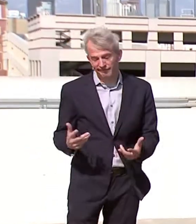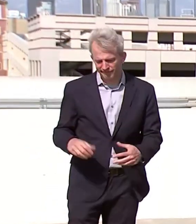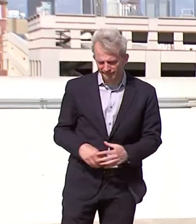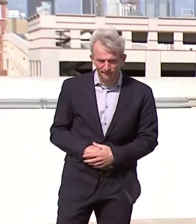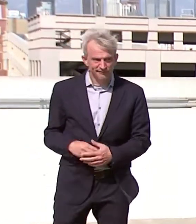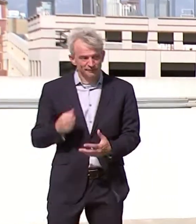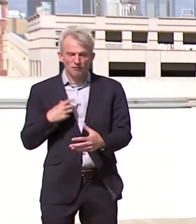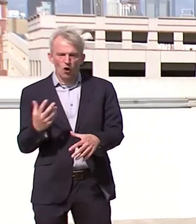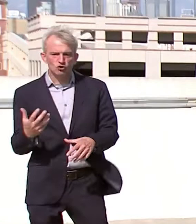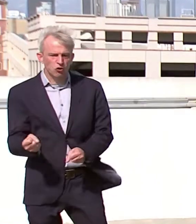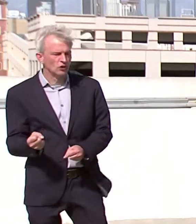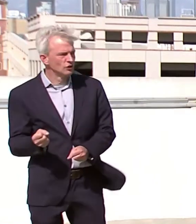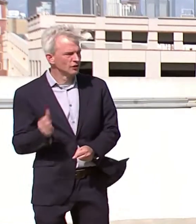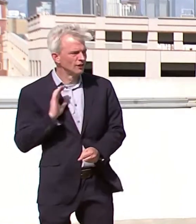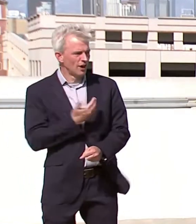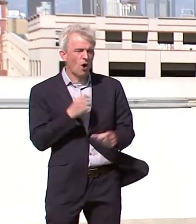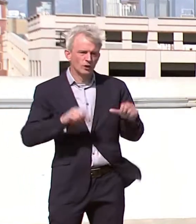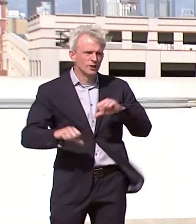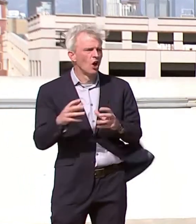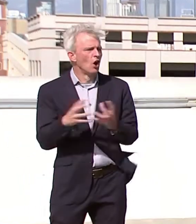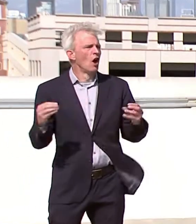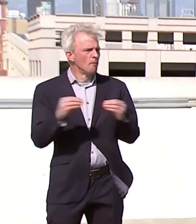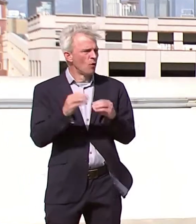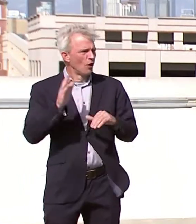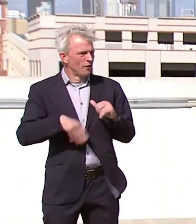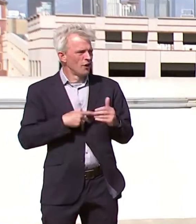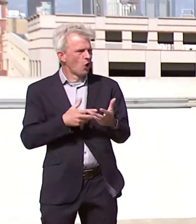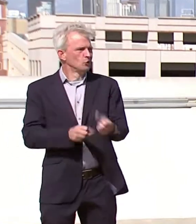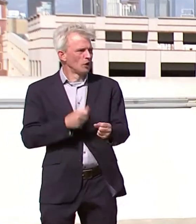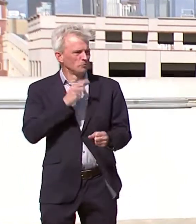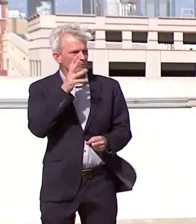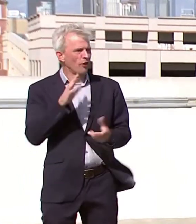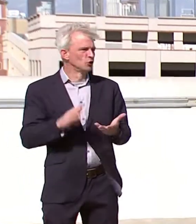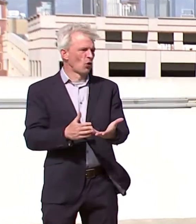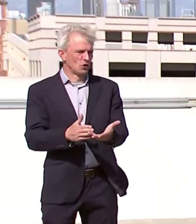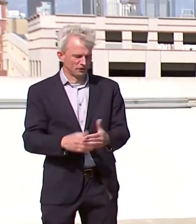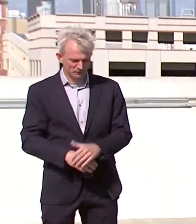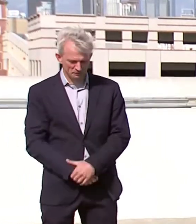I trust our scientists a lot more than I trust my mother's cooking.